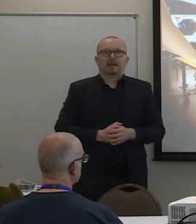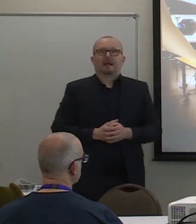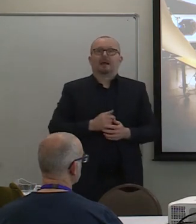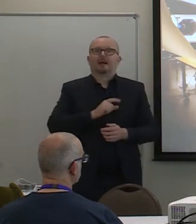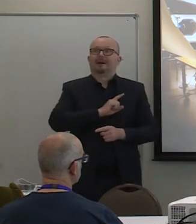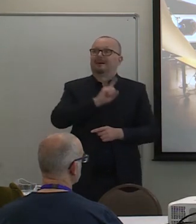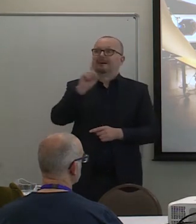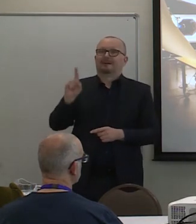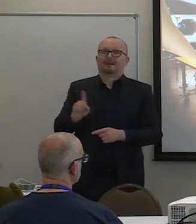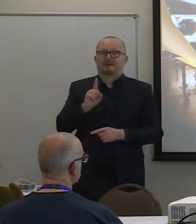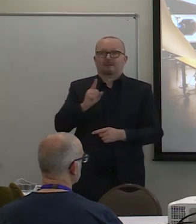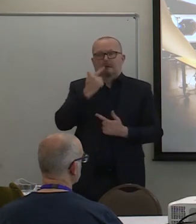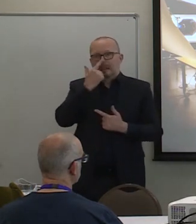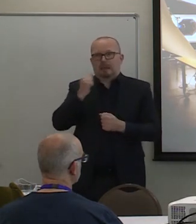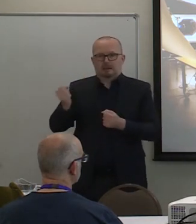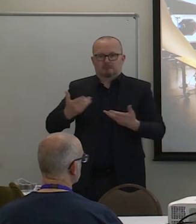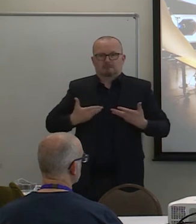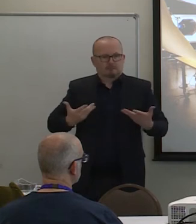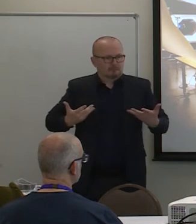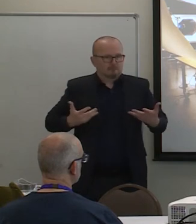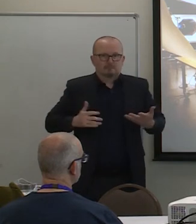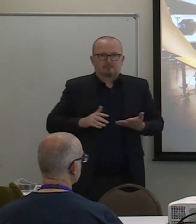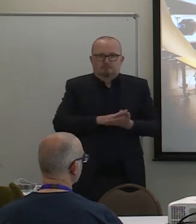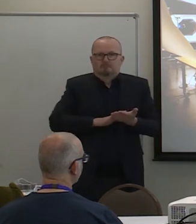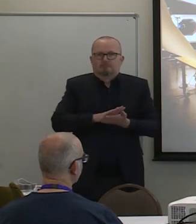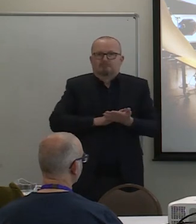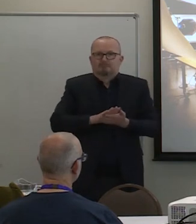nuts, make what you need. Doesn't happen very often.